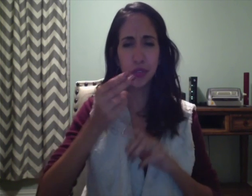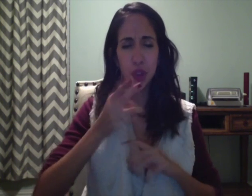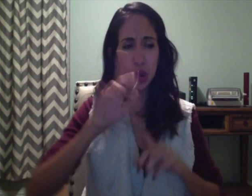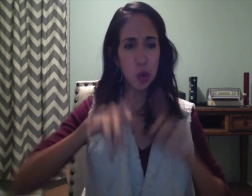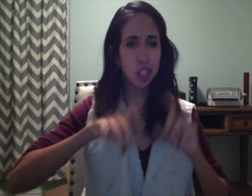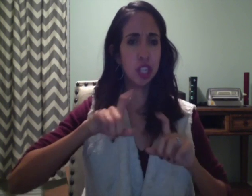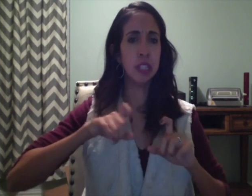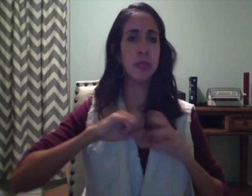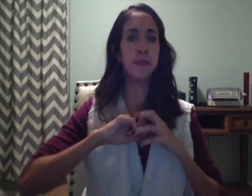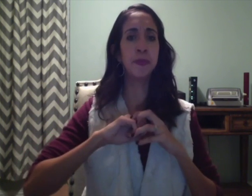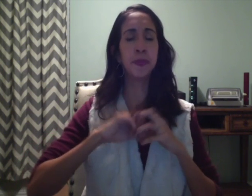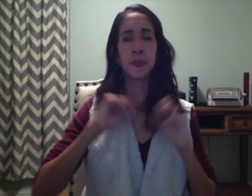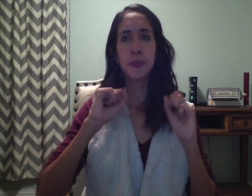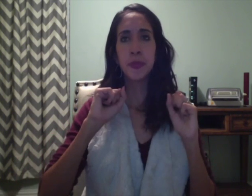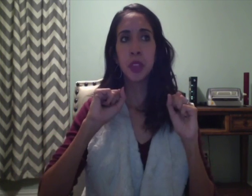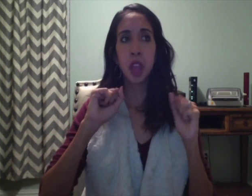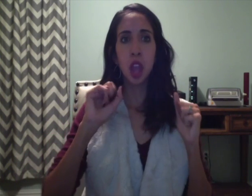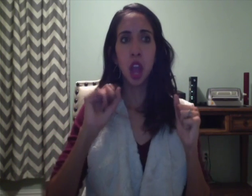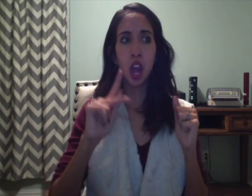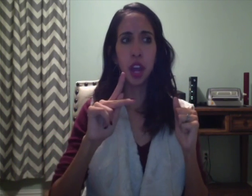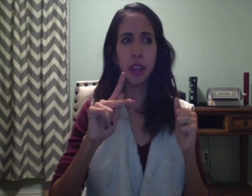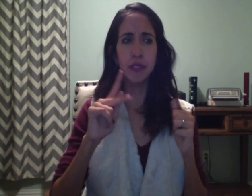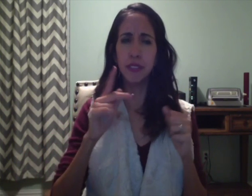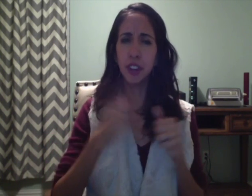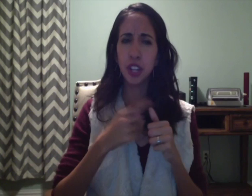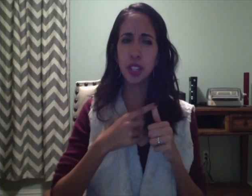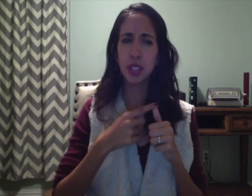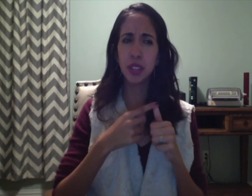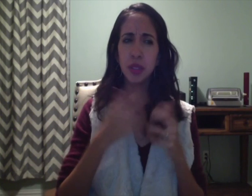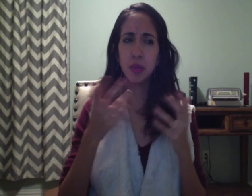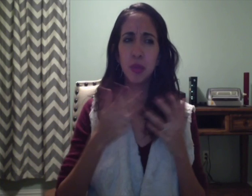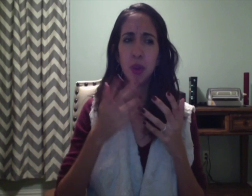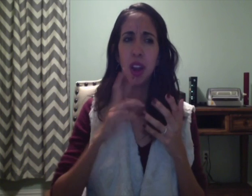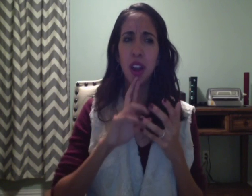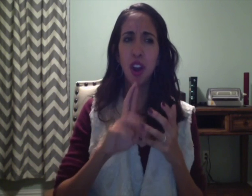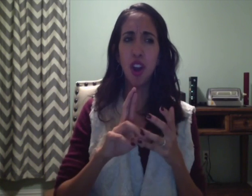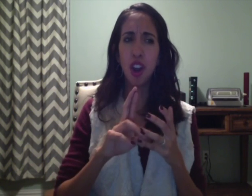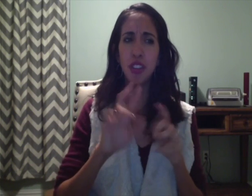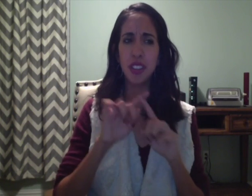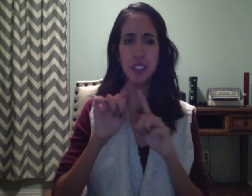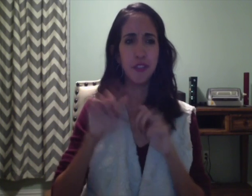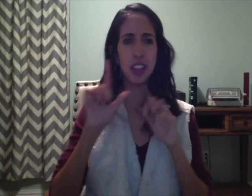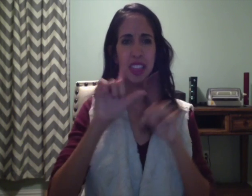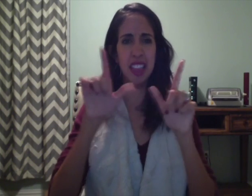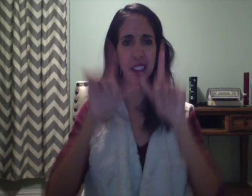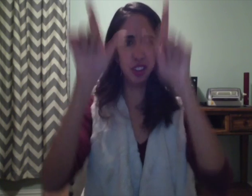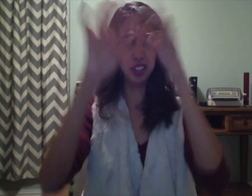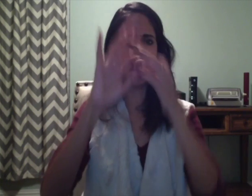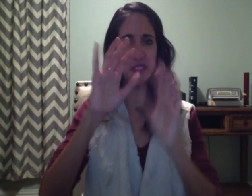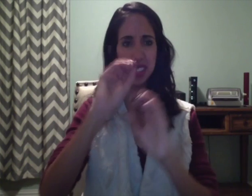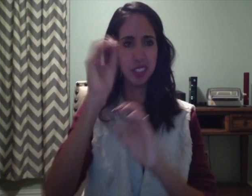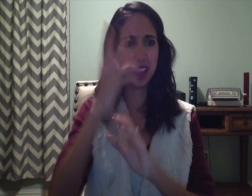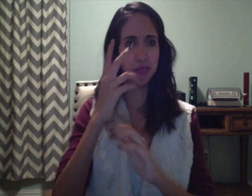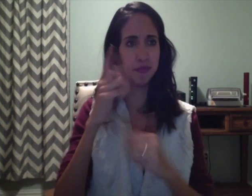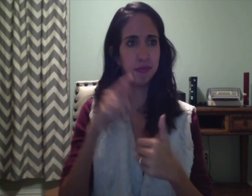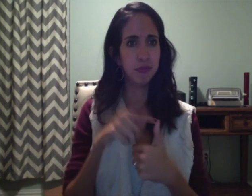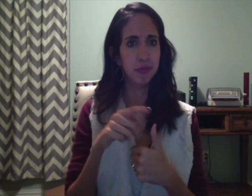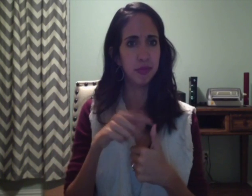few questions. Okay, first, what are the different layers of the sun?